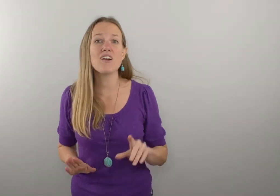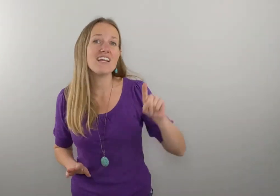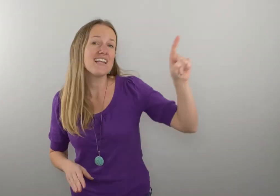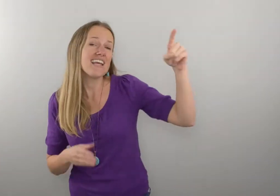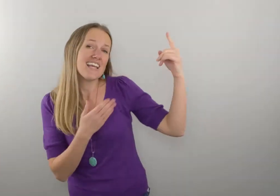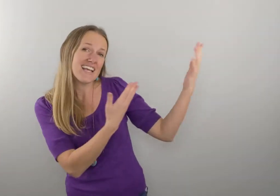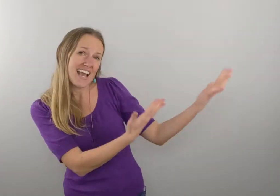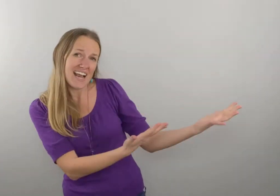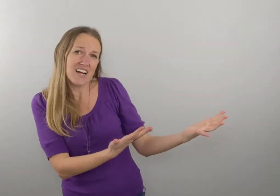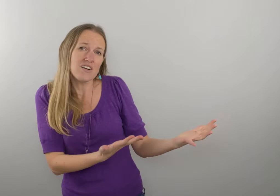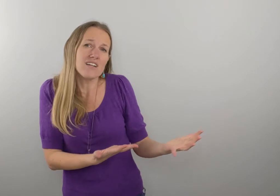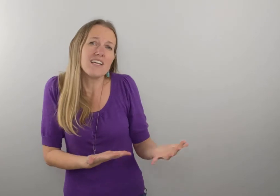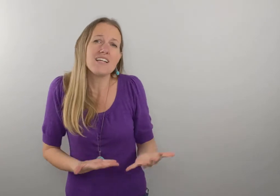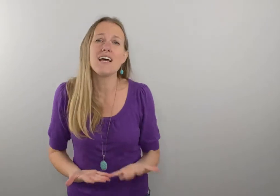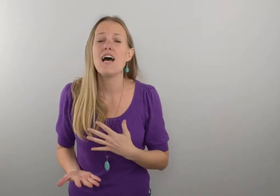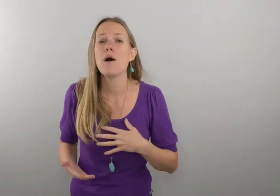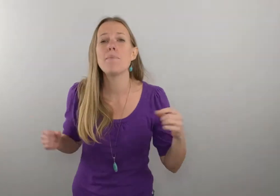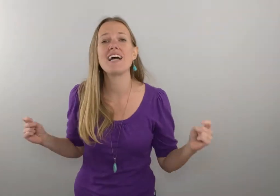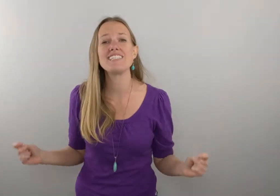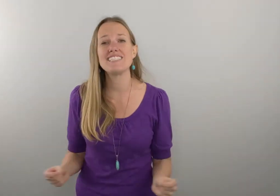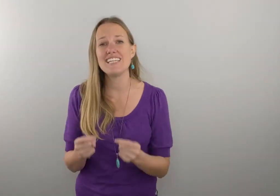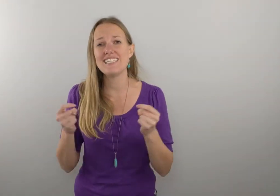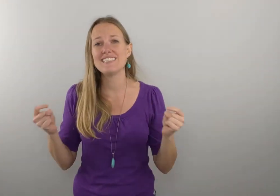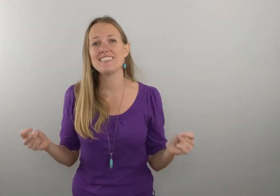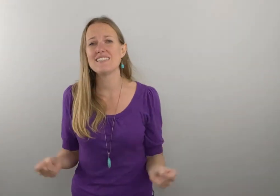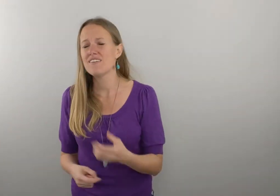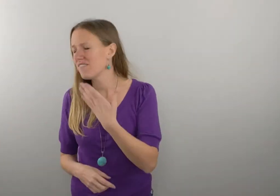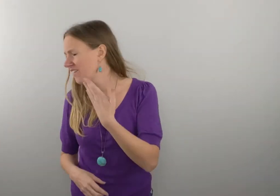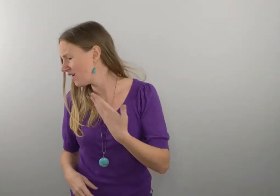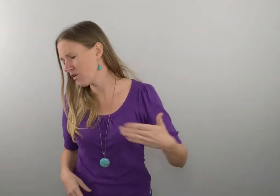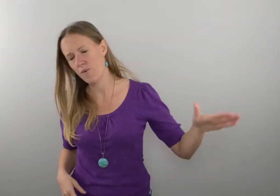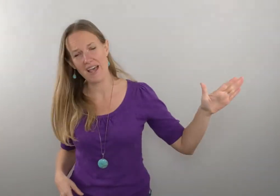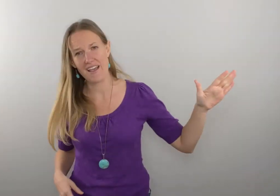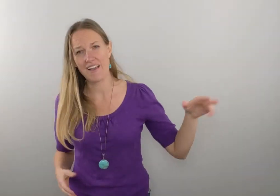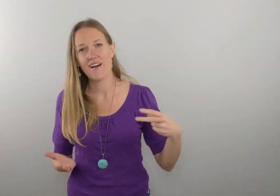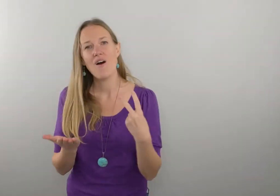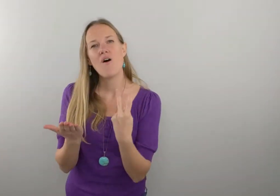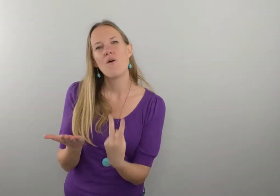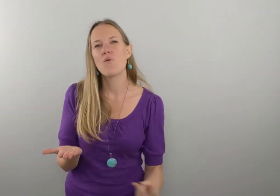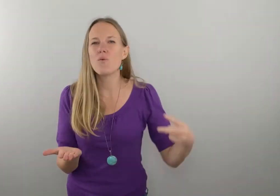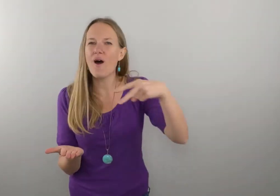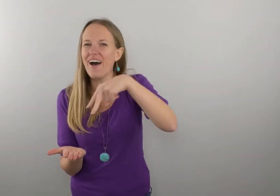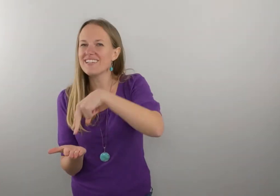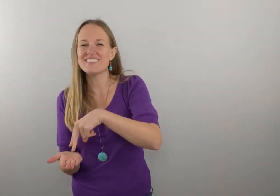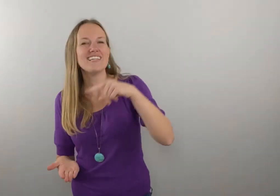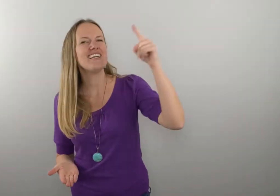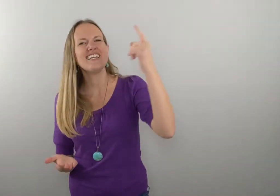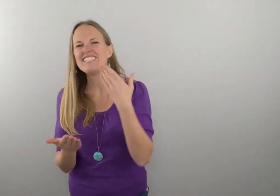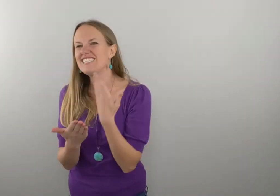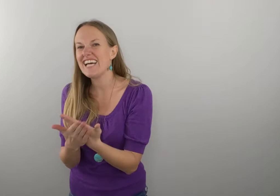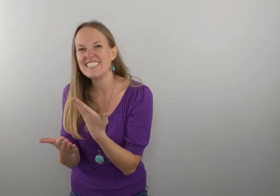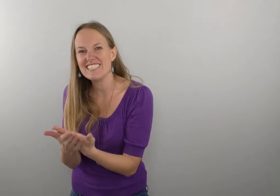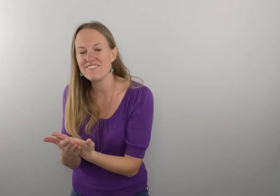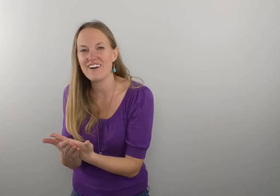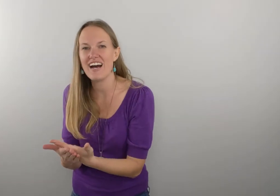buried, he carried my sins far away. Rising, he